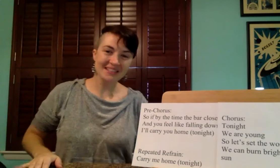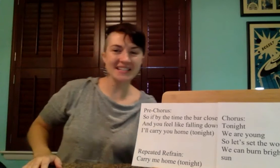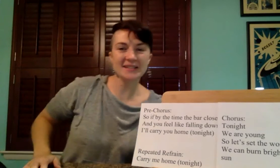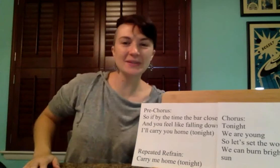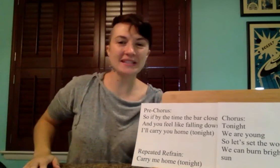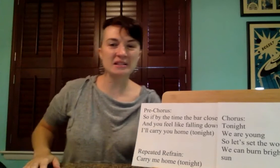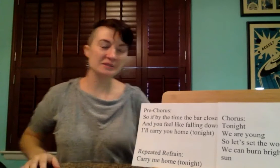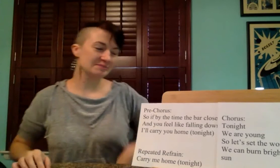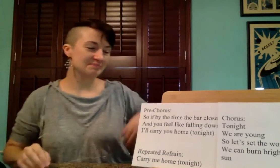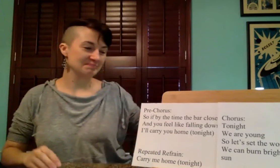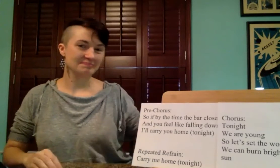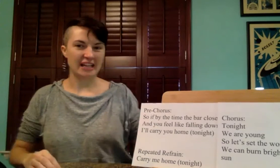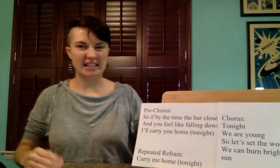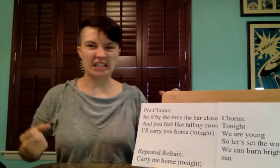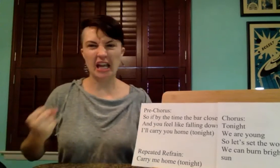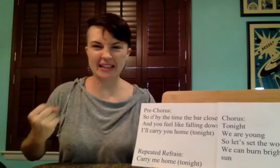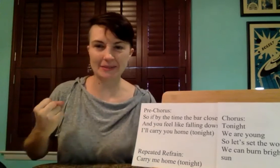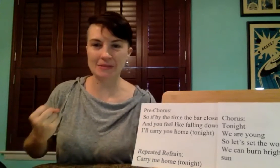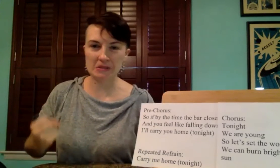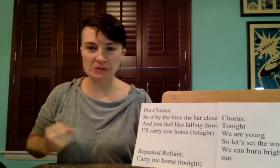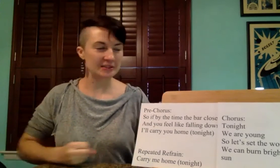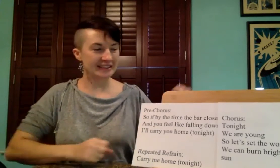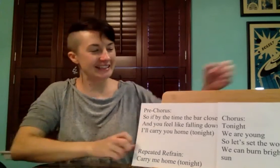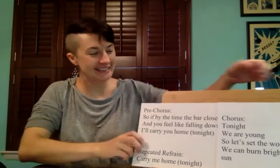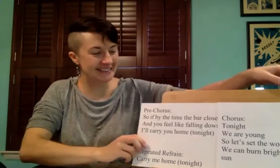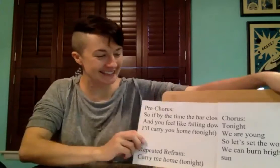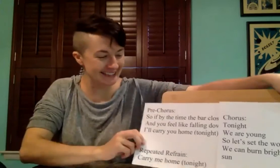that a sweet song? And it's like an anthem too.